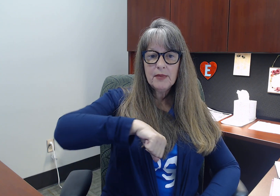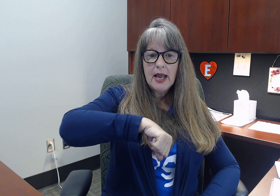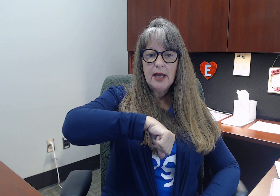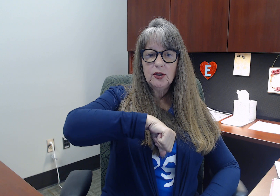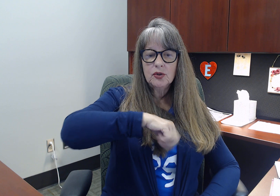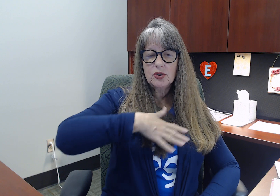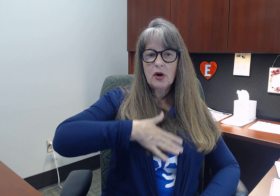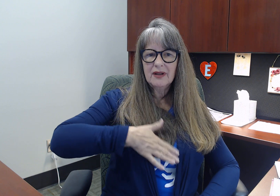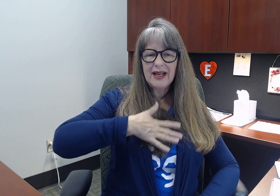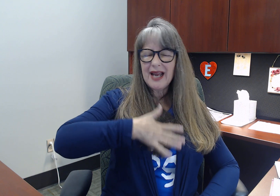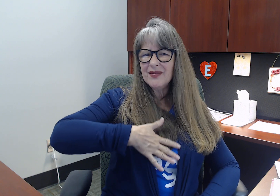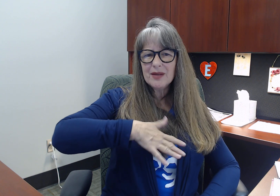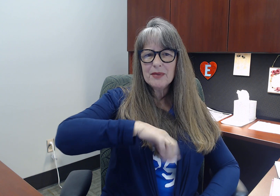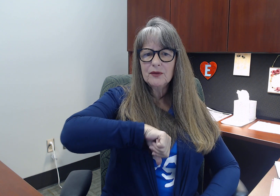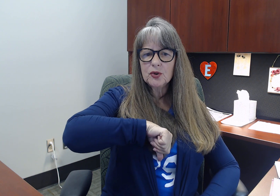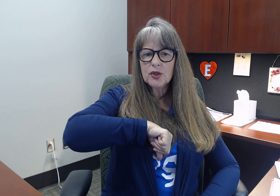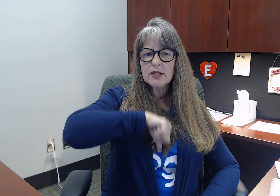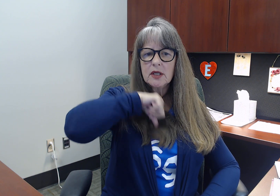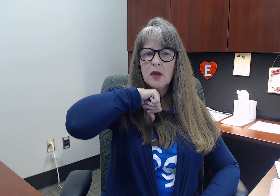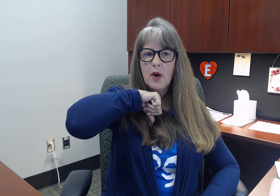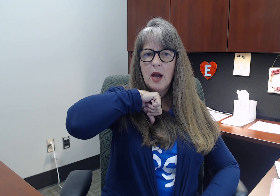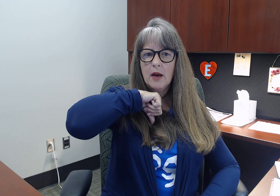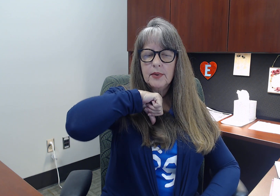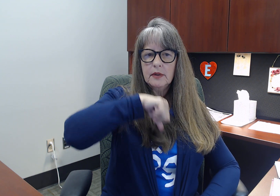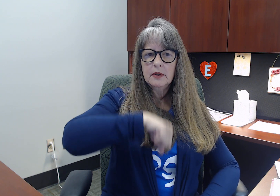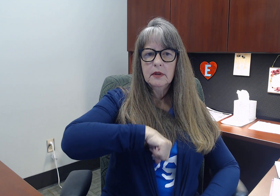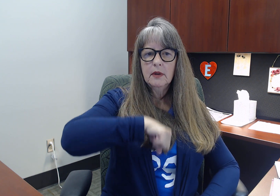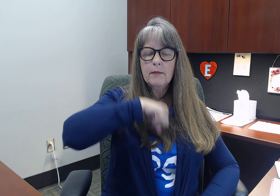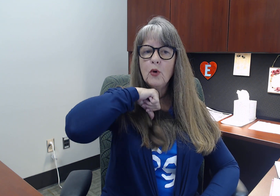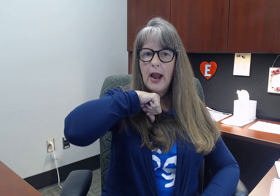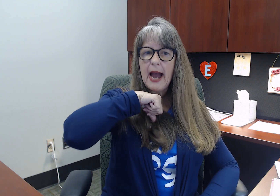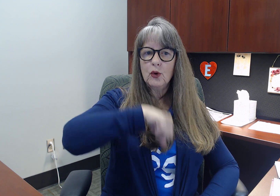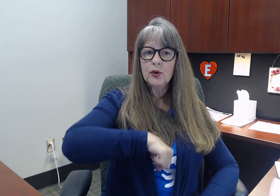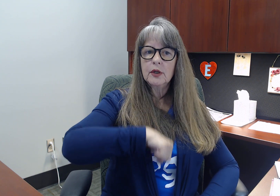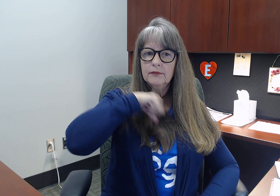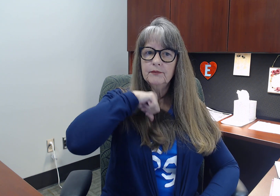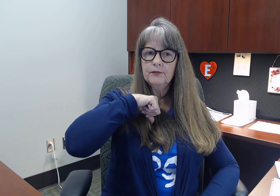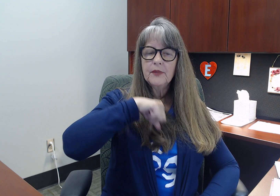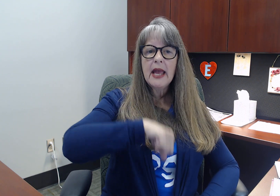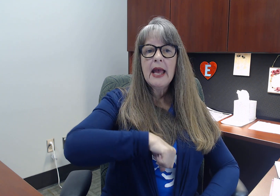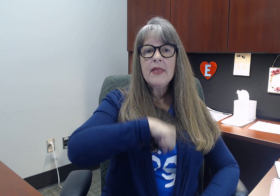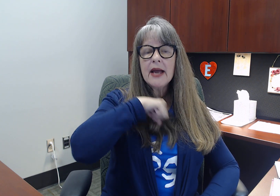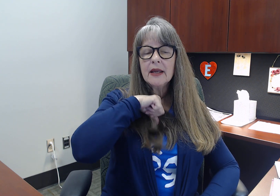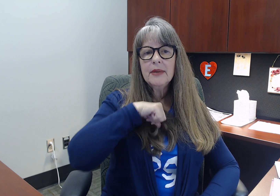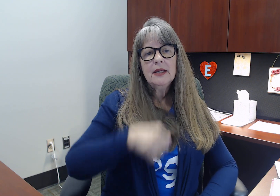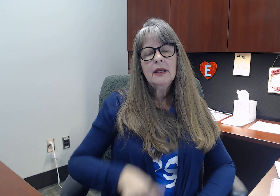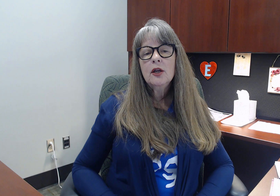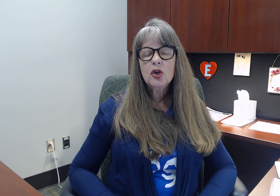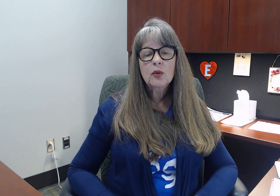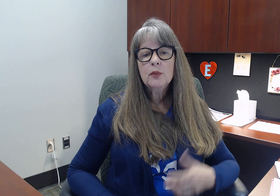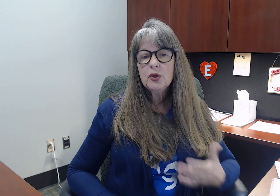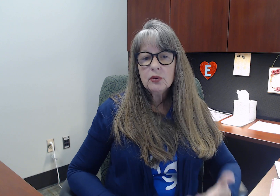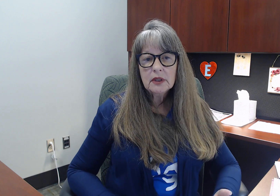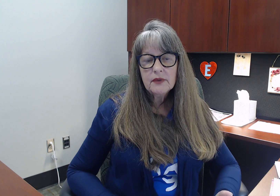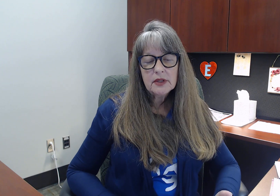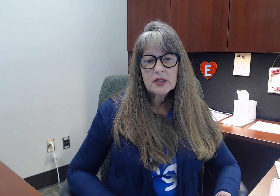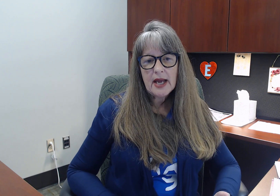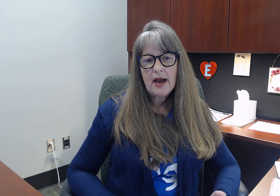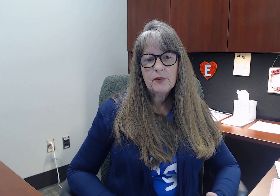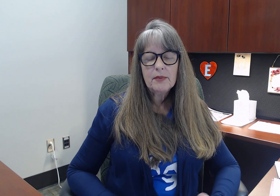and you start kind of in the middle of your chest and go up. Proud. And that could be, when you're living in the South, people say,